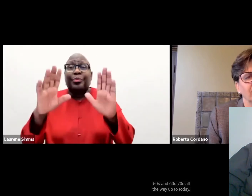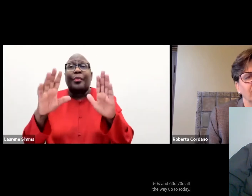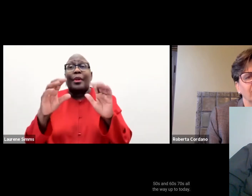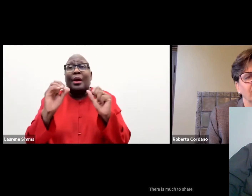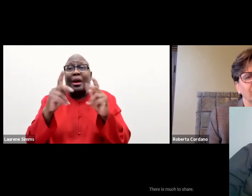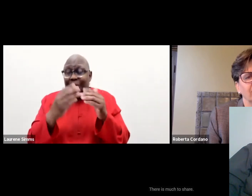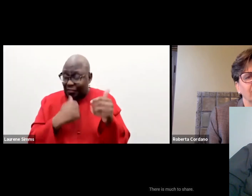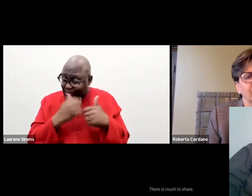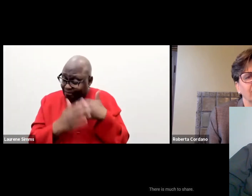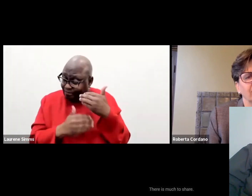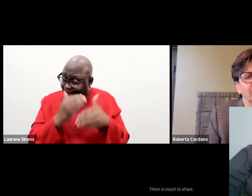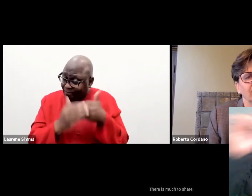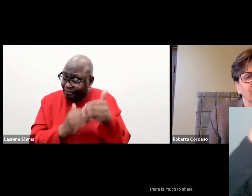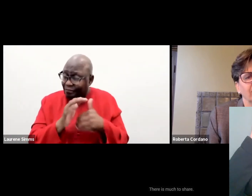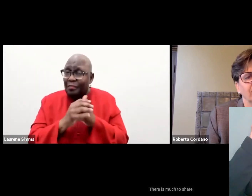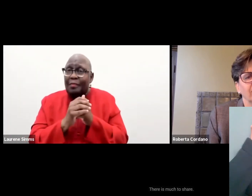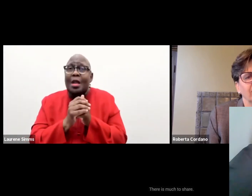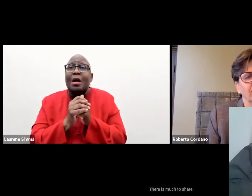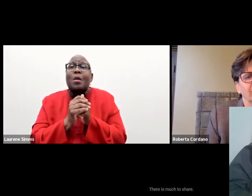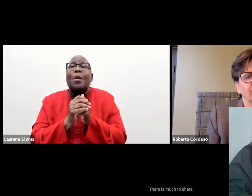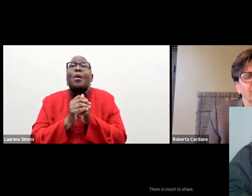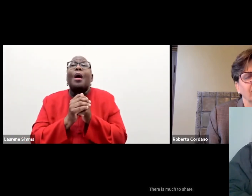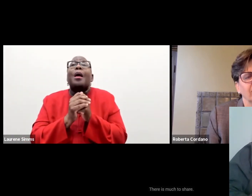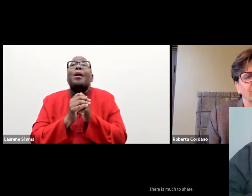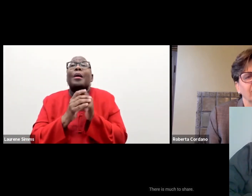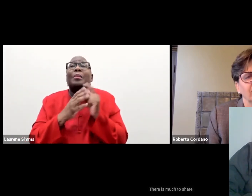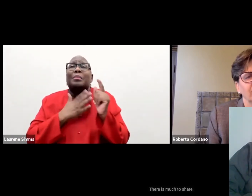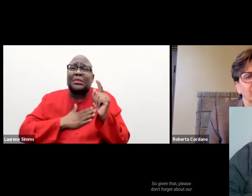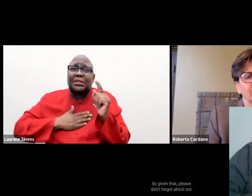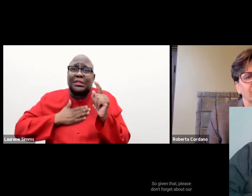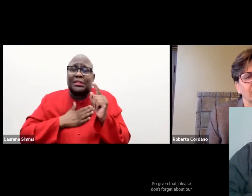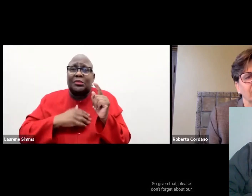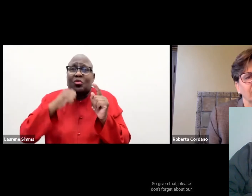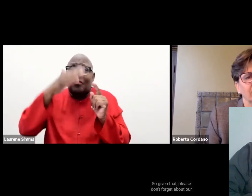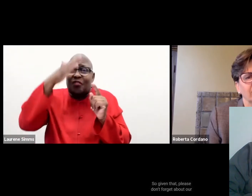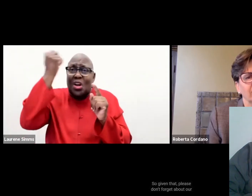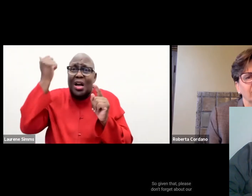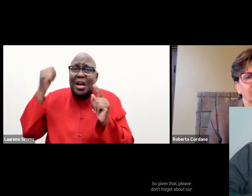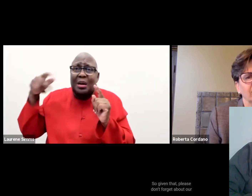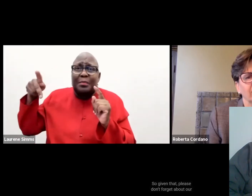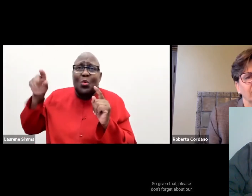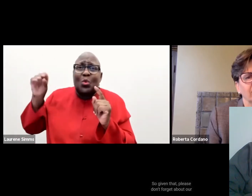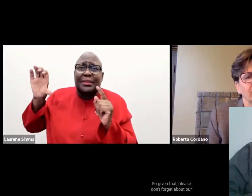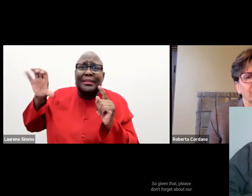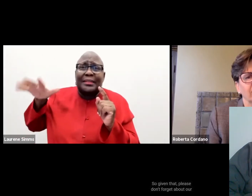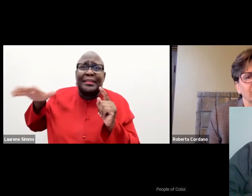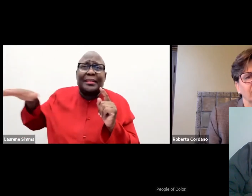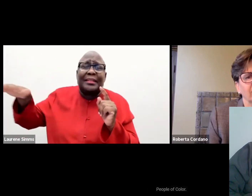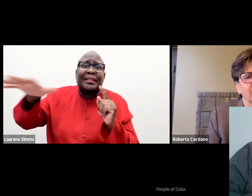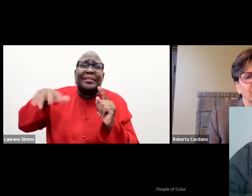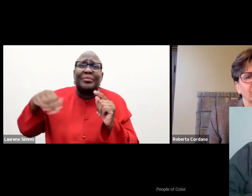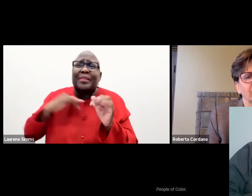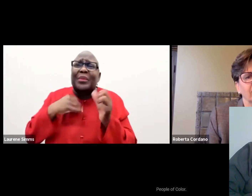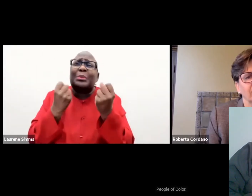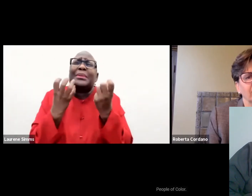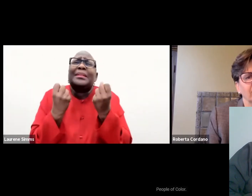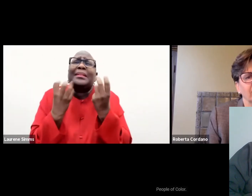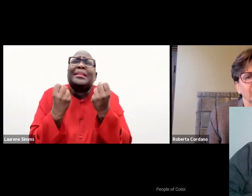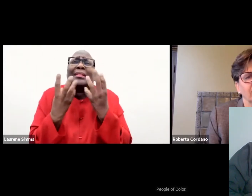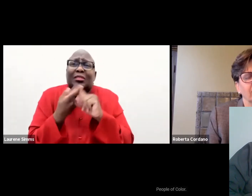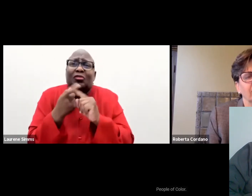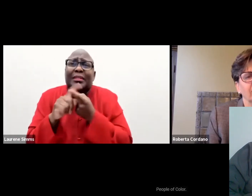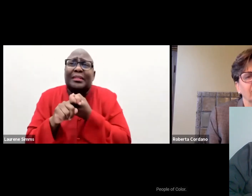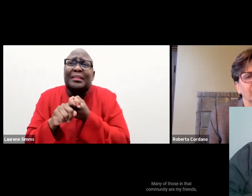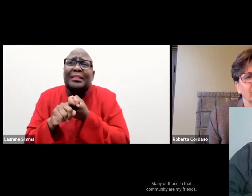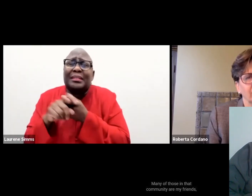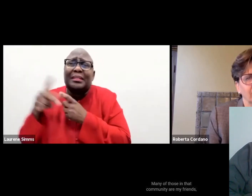70s, all the way up till today. Anyway, I want to begin the process, so please don't forget people of